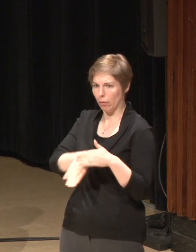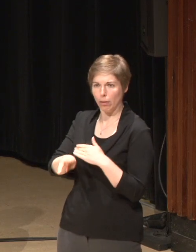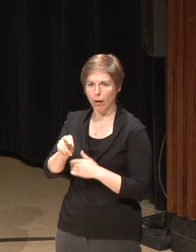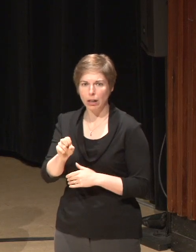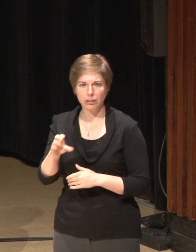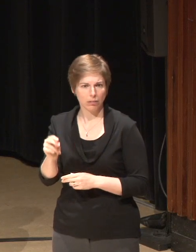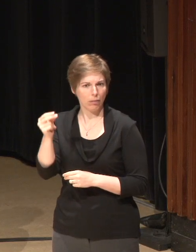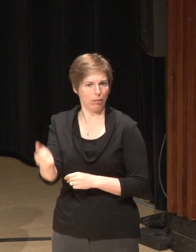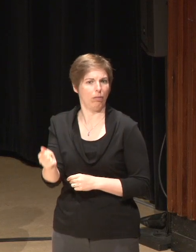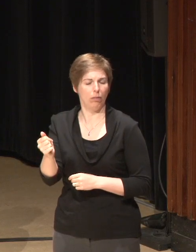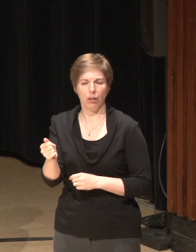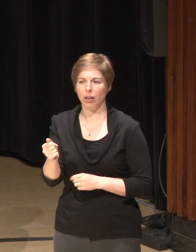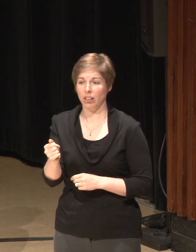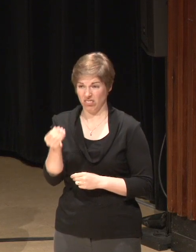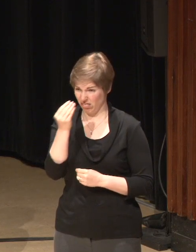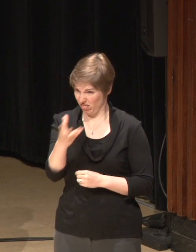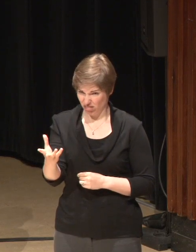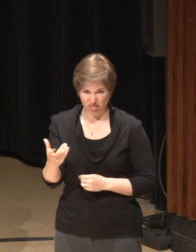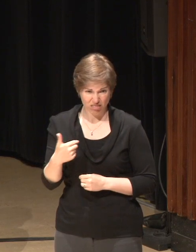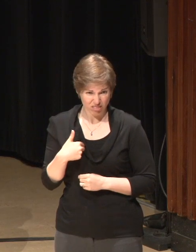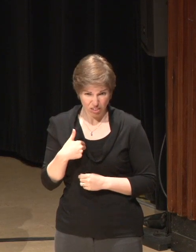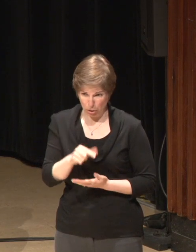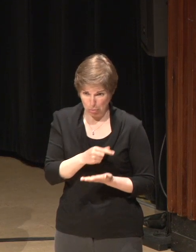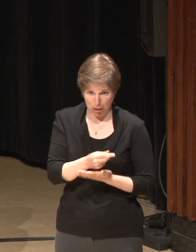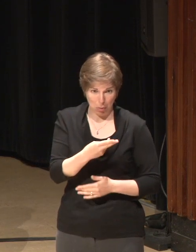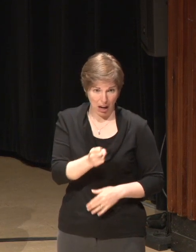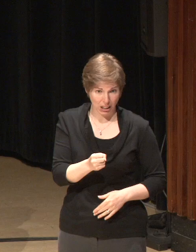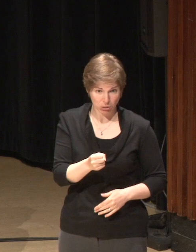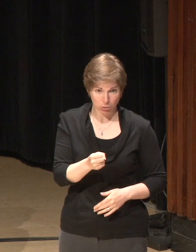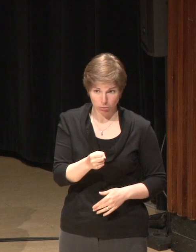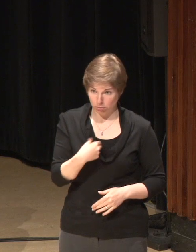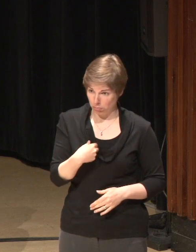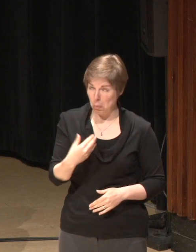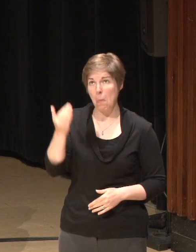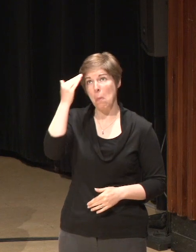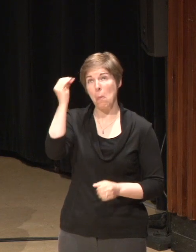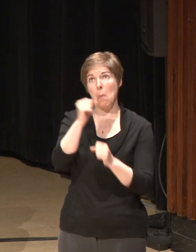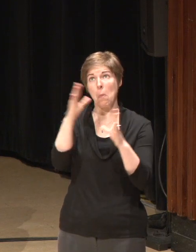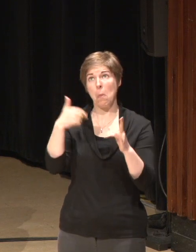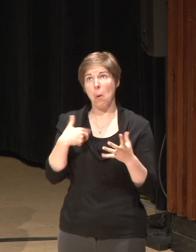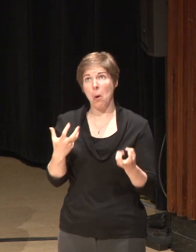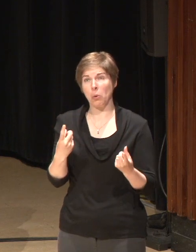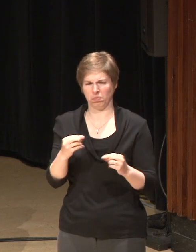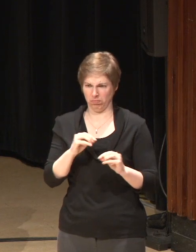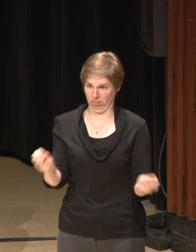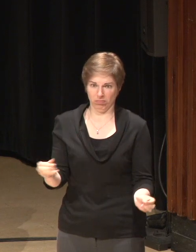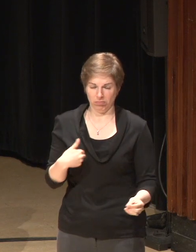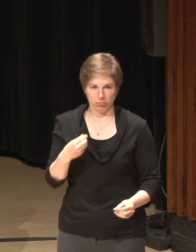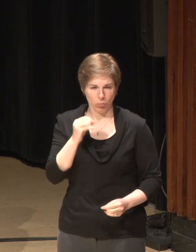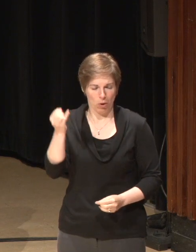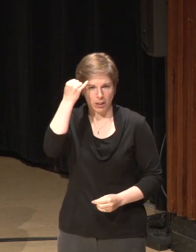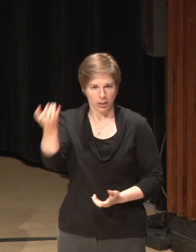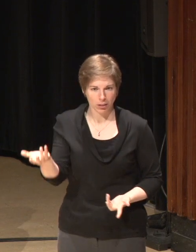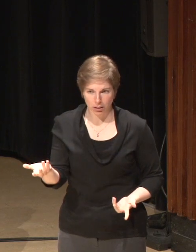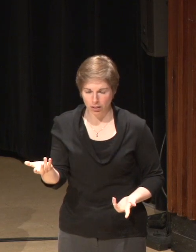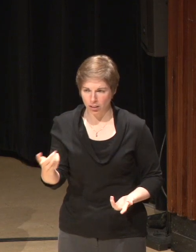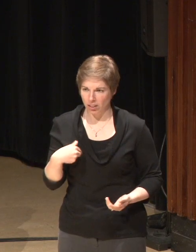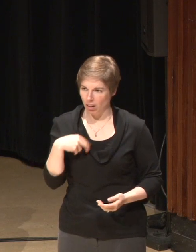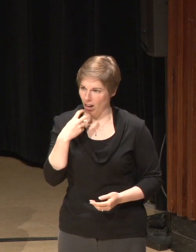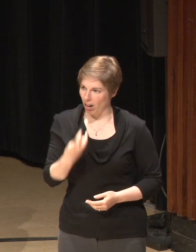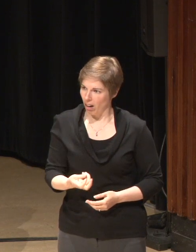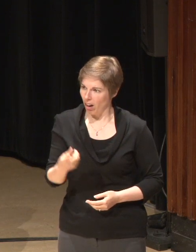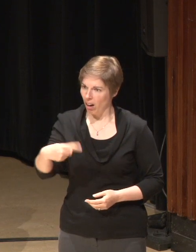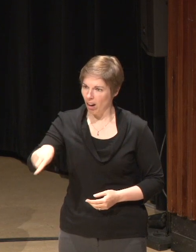own experience that I had no clue of what I wanted to do after high school. I am in awe of you and your sense of